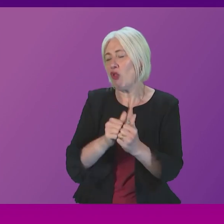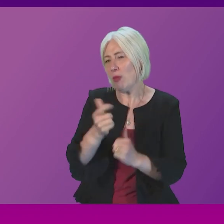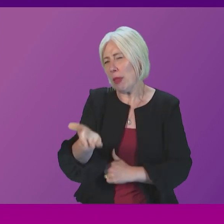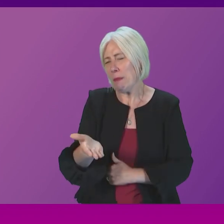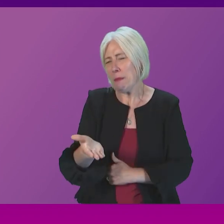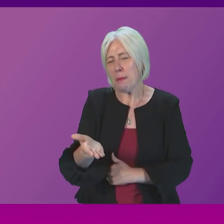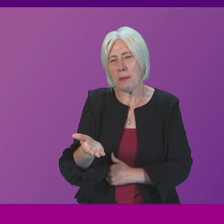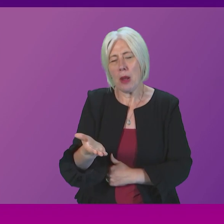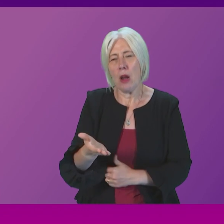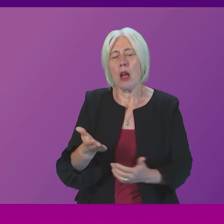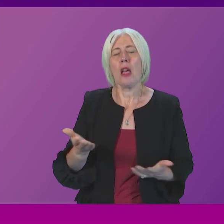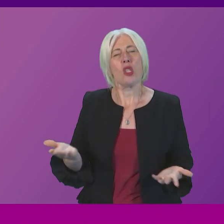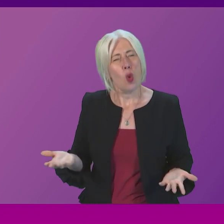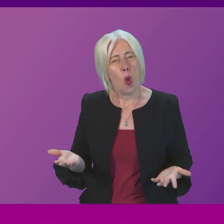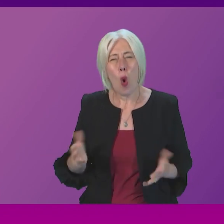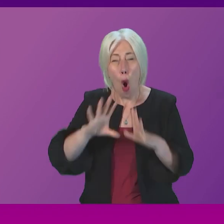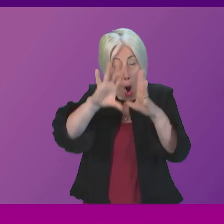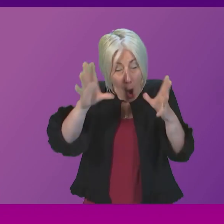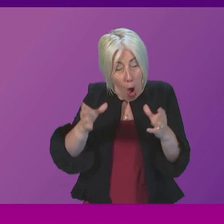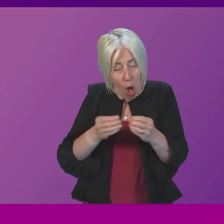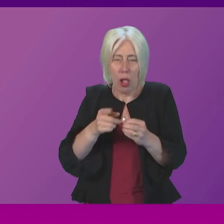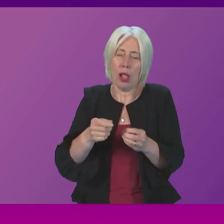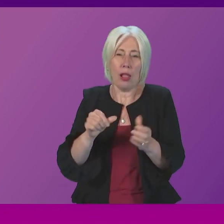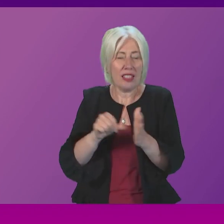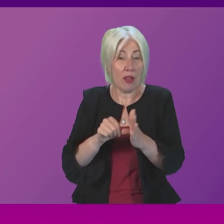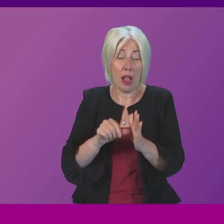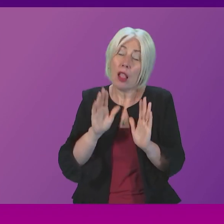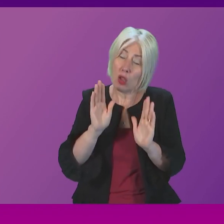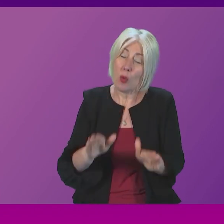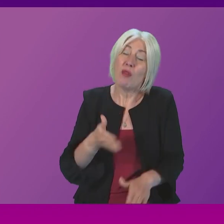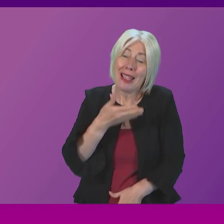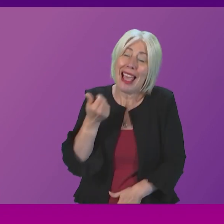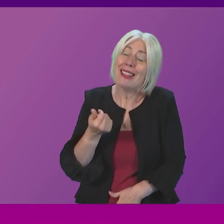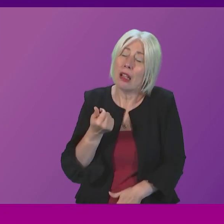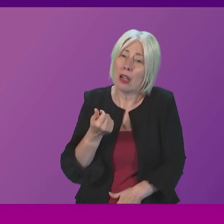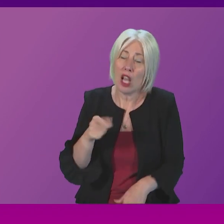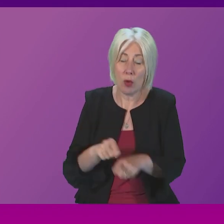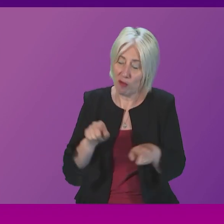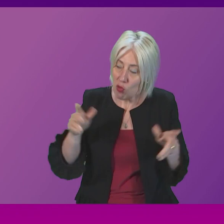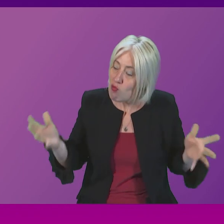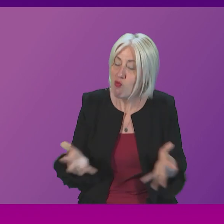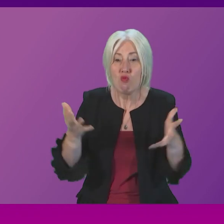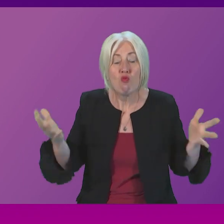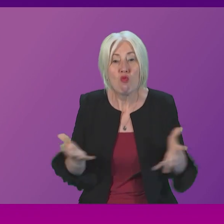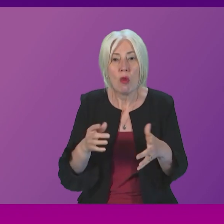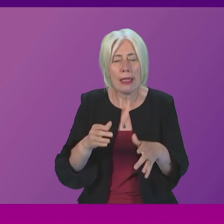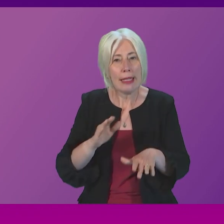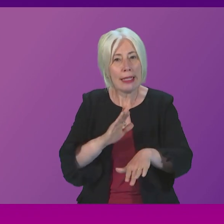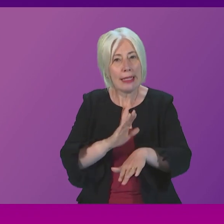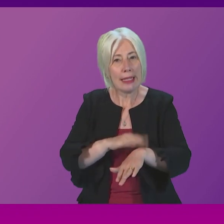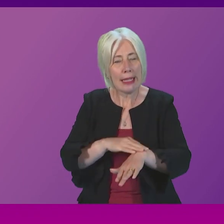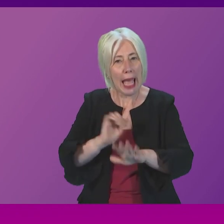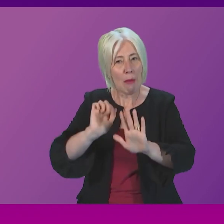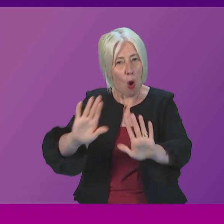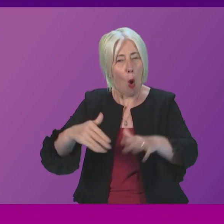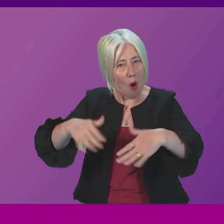together, I think, can be quite difficult. So we need to be kinder. I also think that we need to encourage people to take time, to take a break